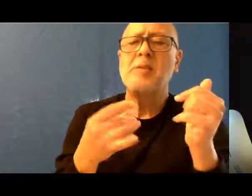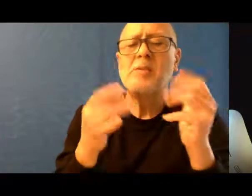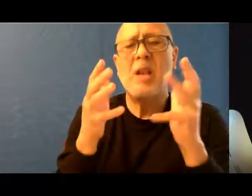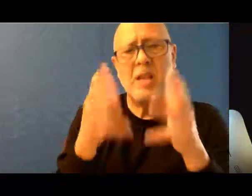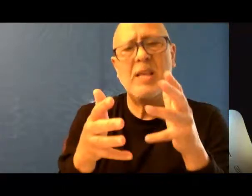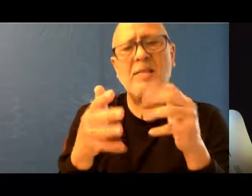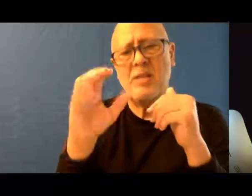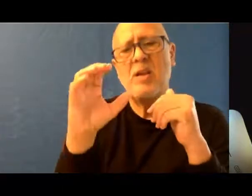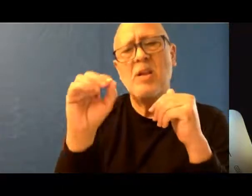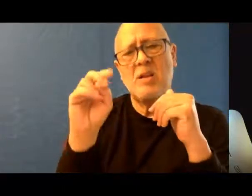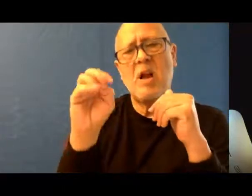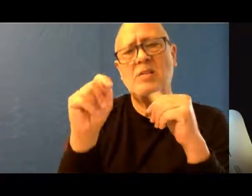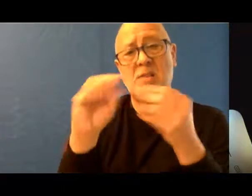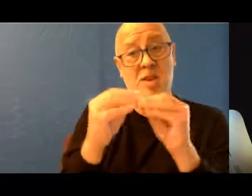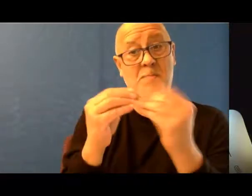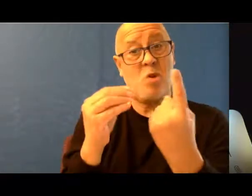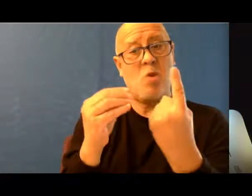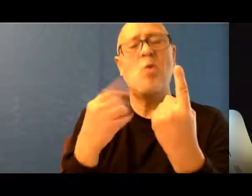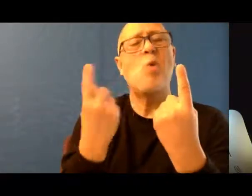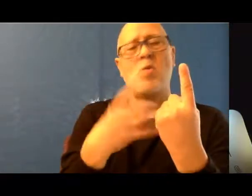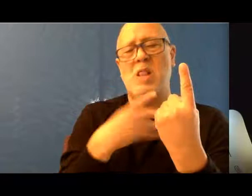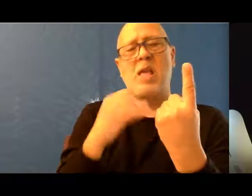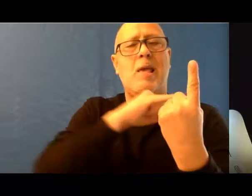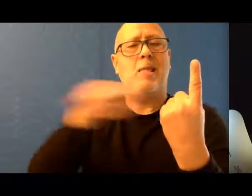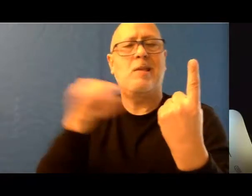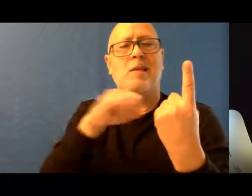the number that's just by itself at the end.